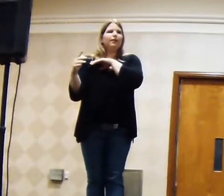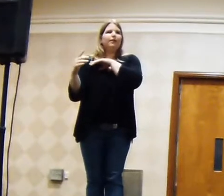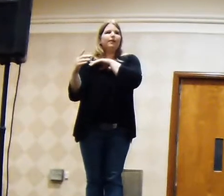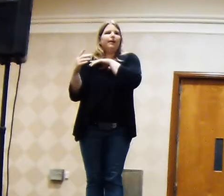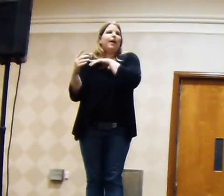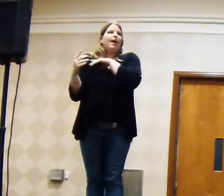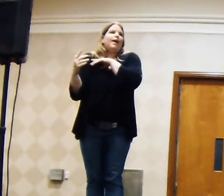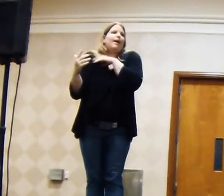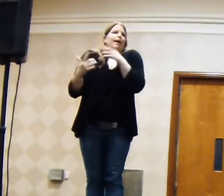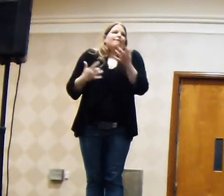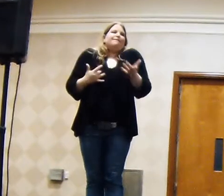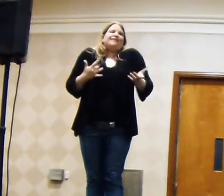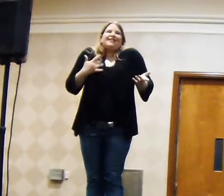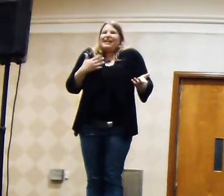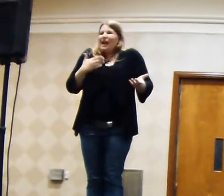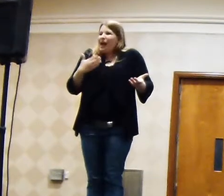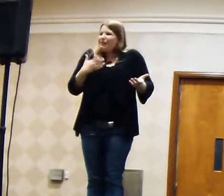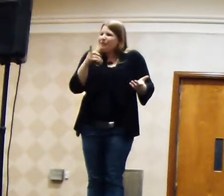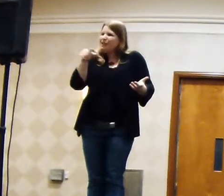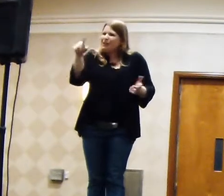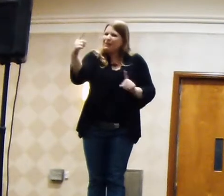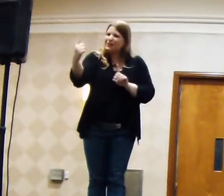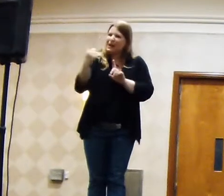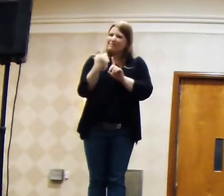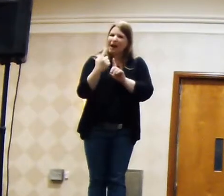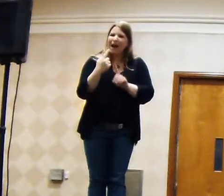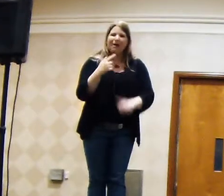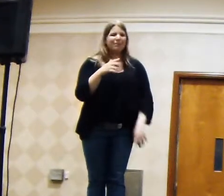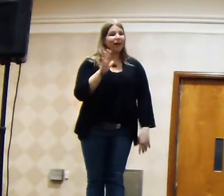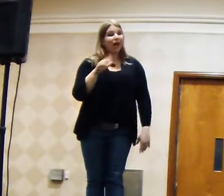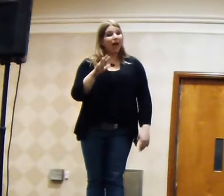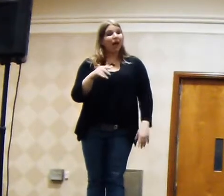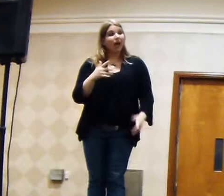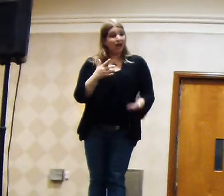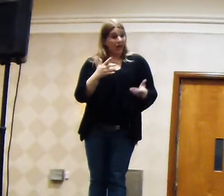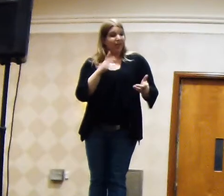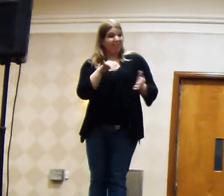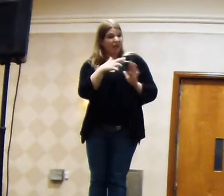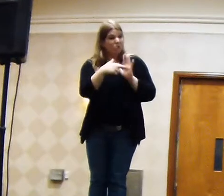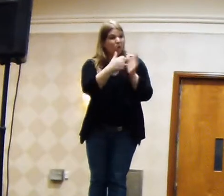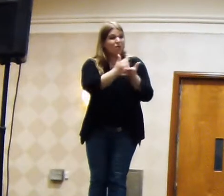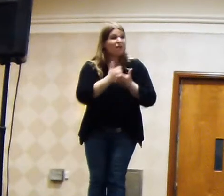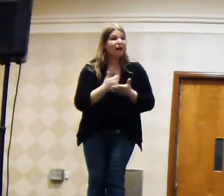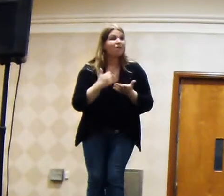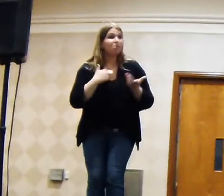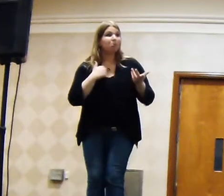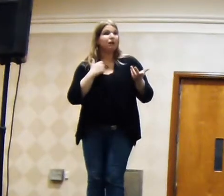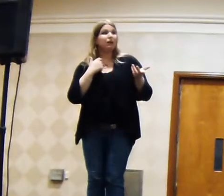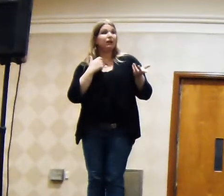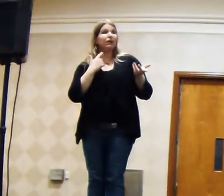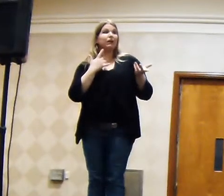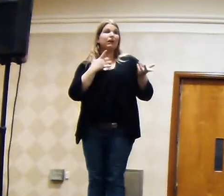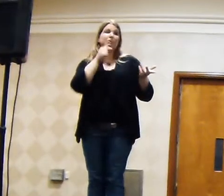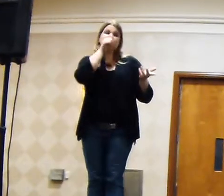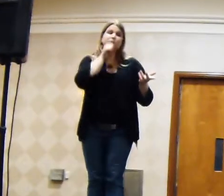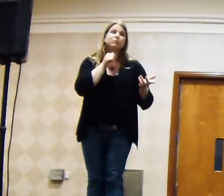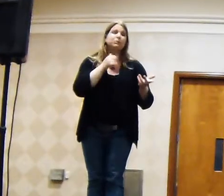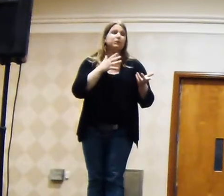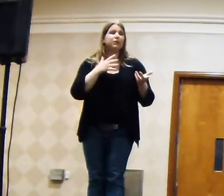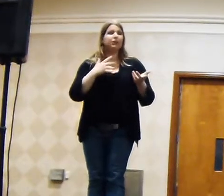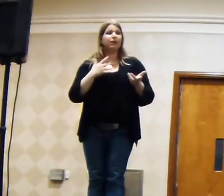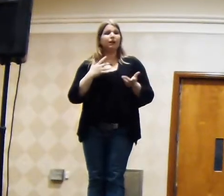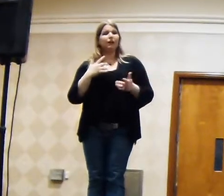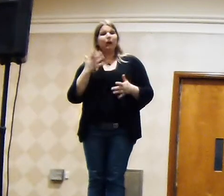don't know, it makes me feel so happy when you guys come up to me and say that a role helped you get through a hard time or